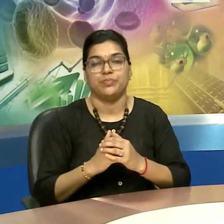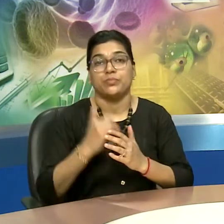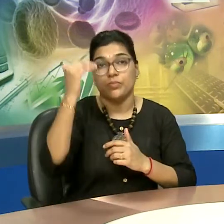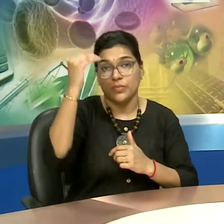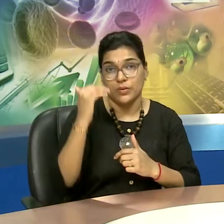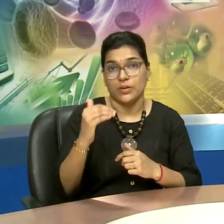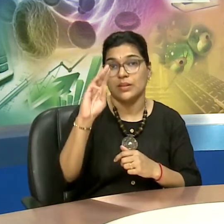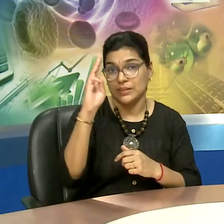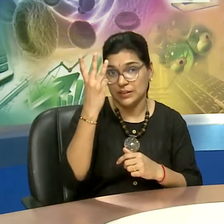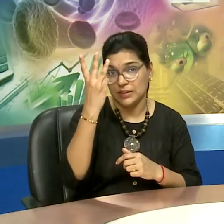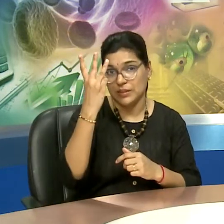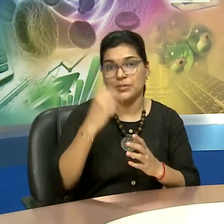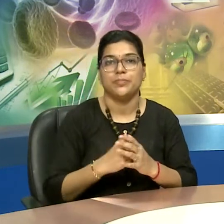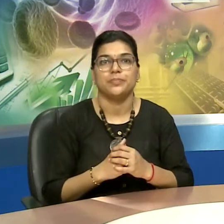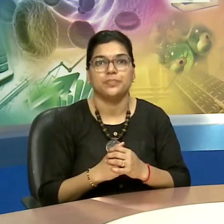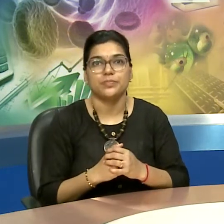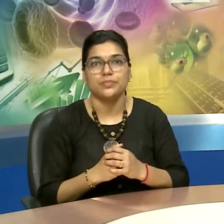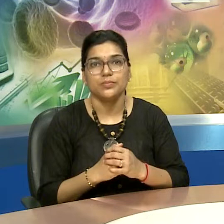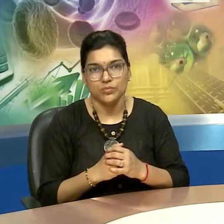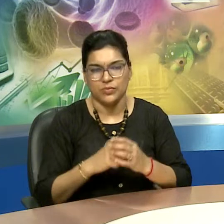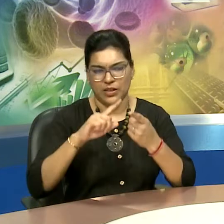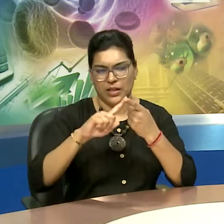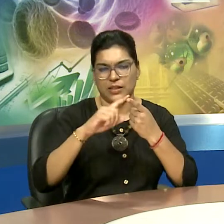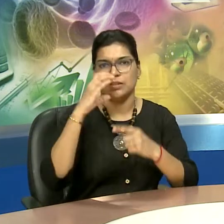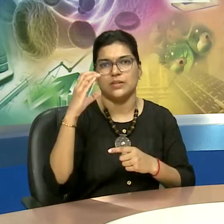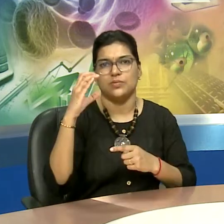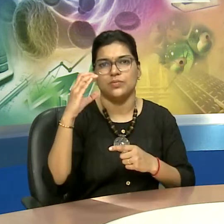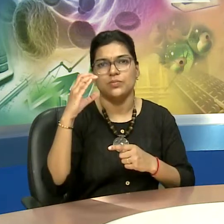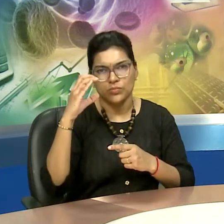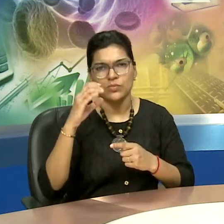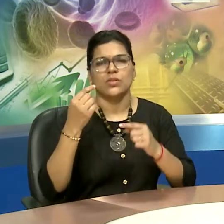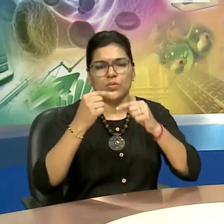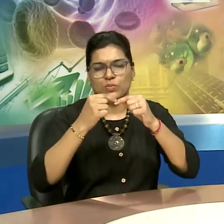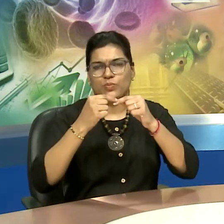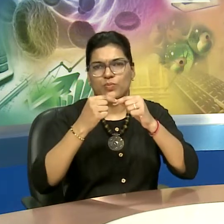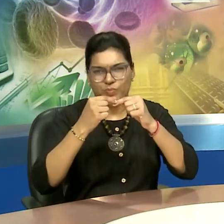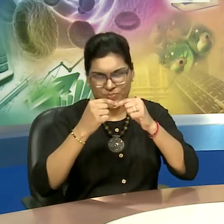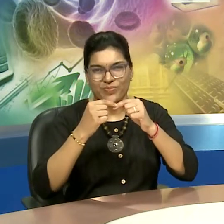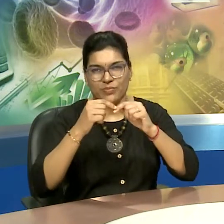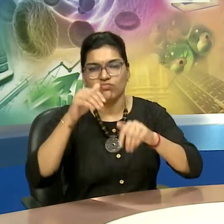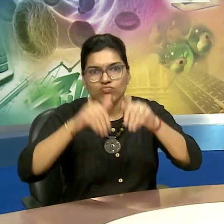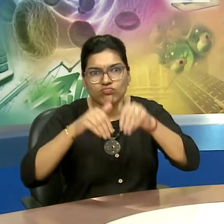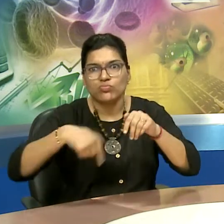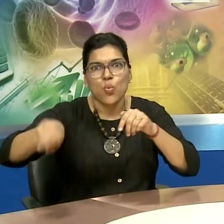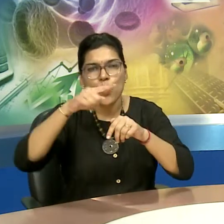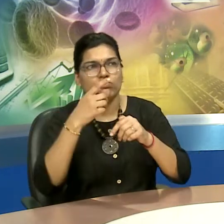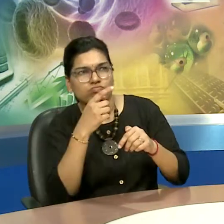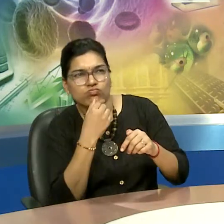Appointment of Chief Election commissioner